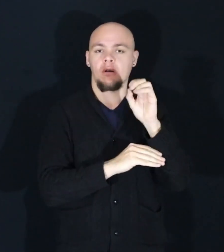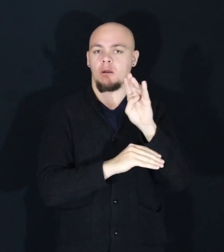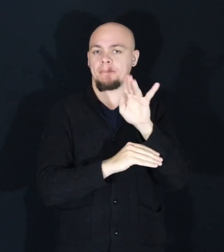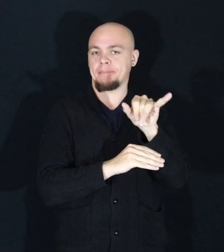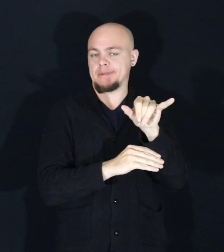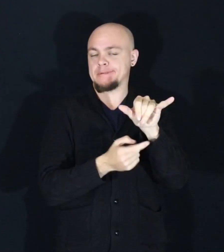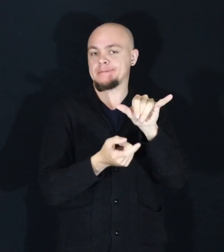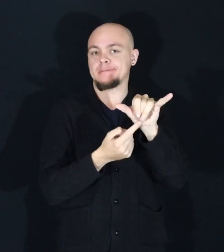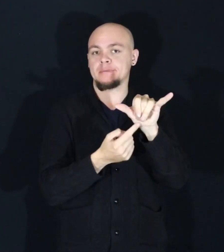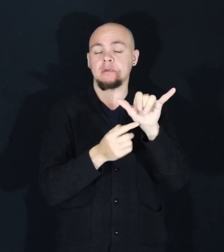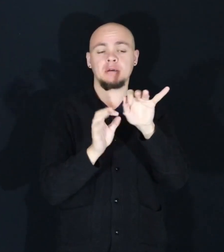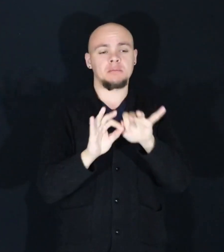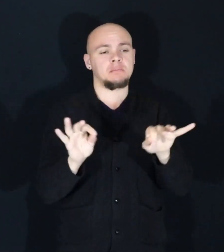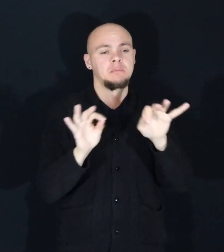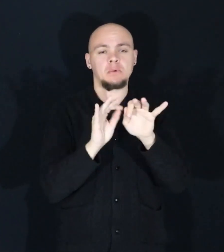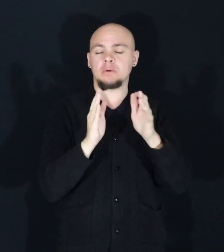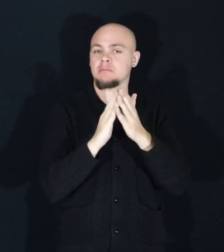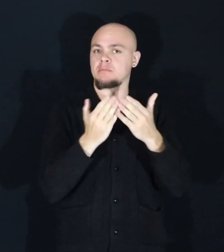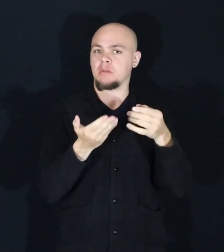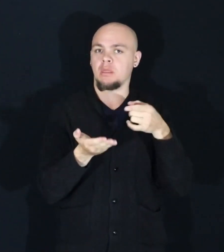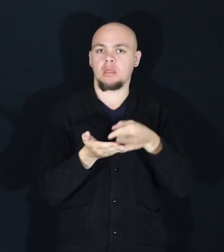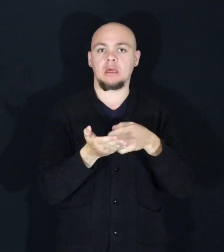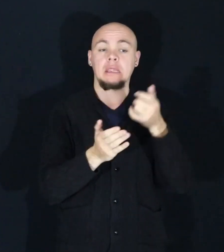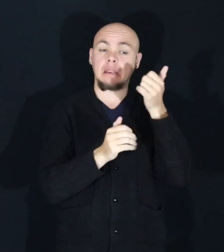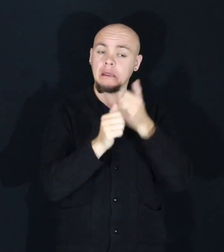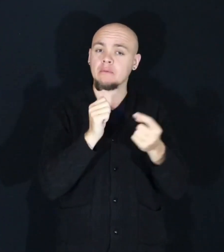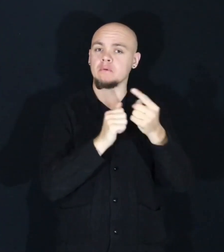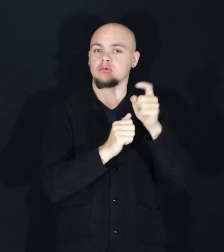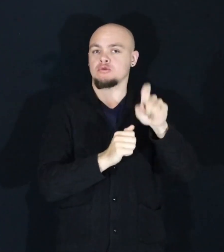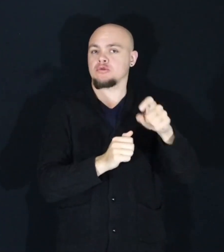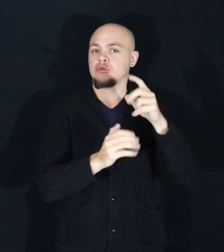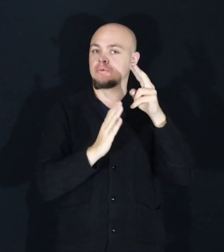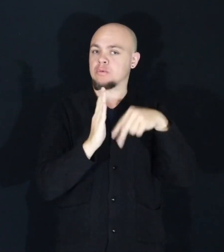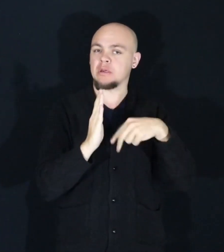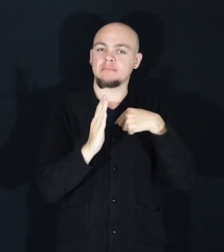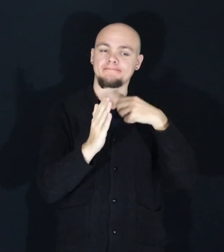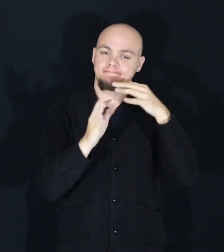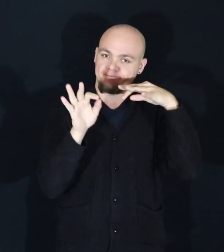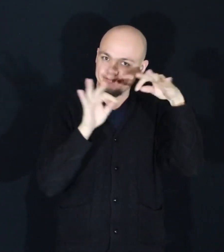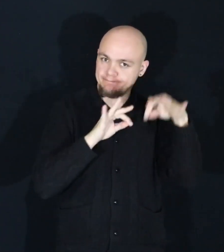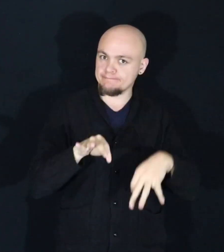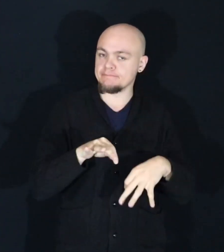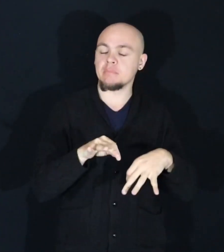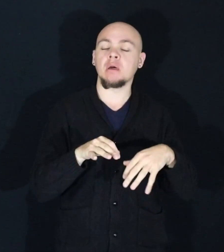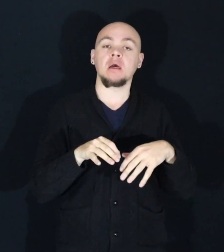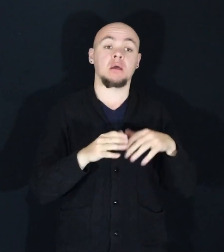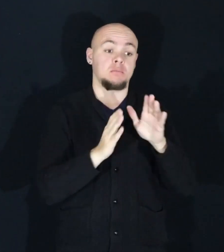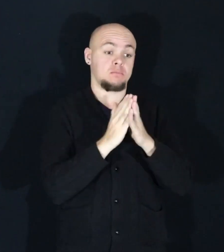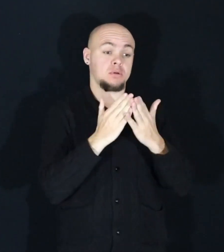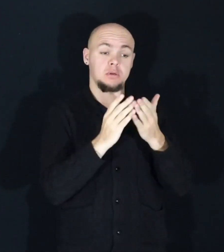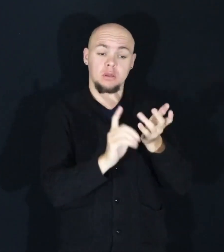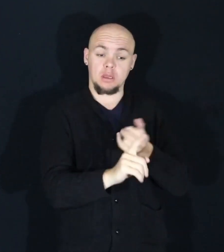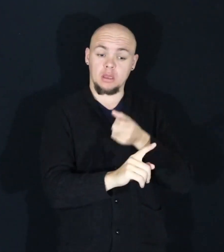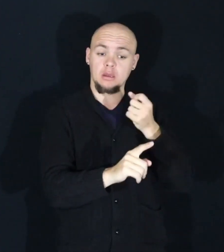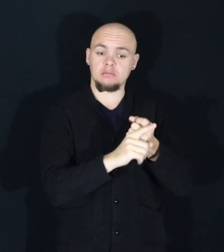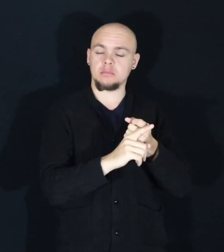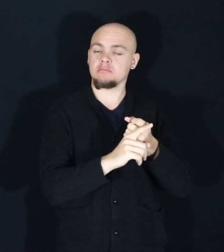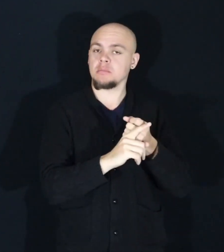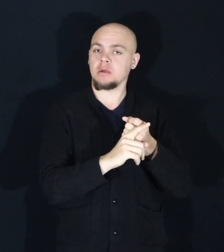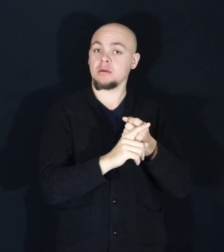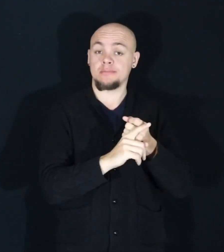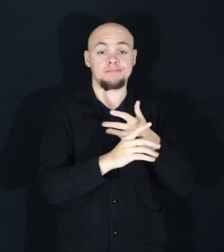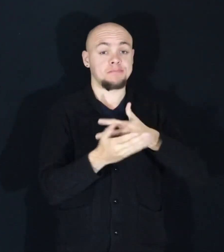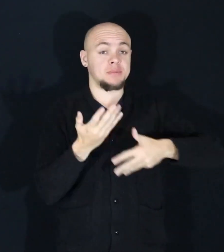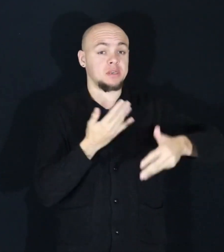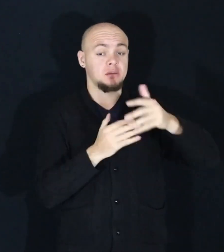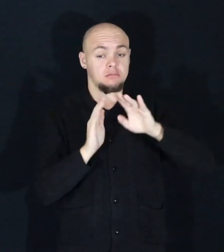the importance of books and why I think everyone should read. I will be focusing on how the impact of books essentially made our society what